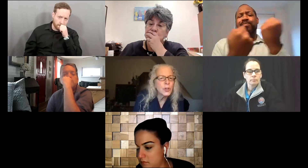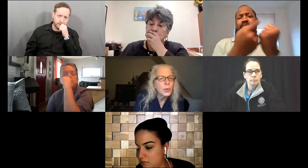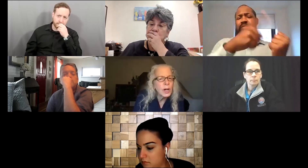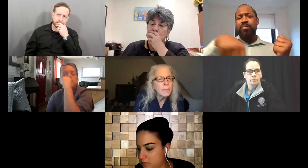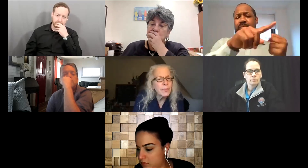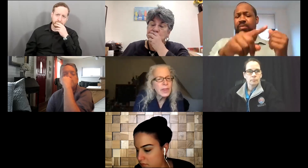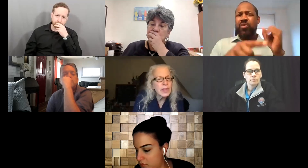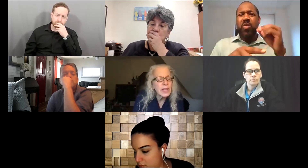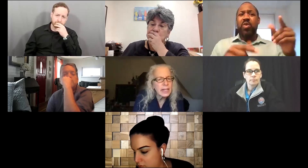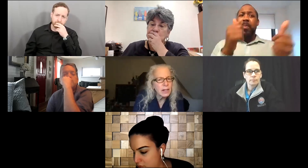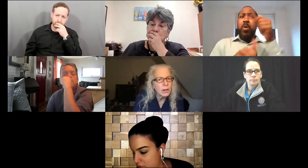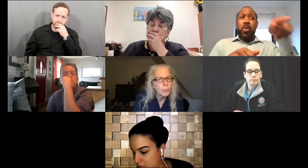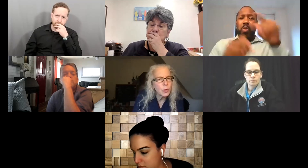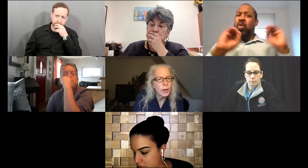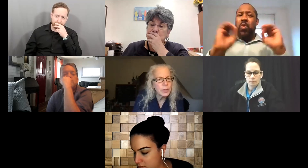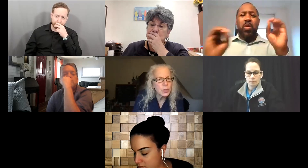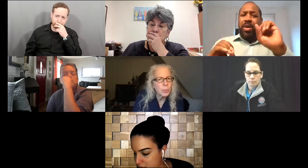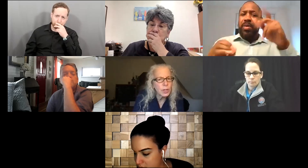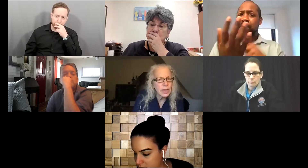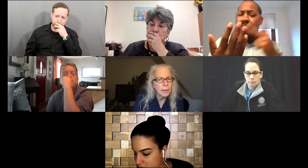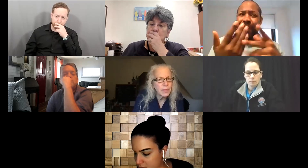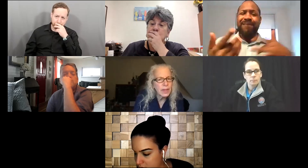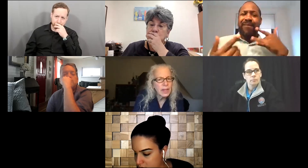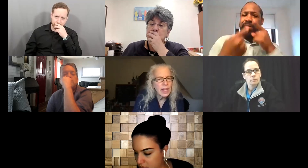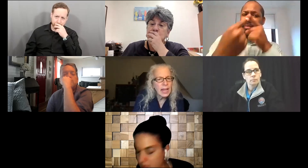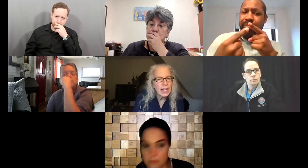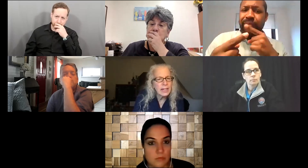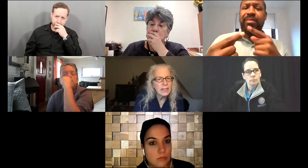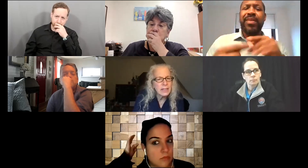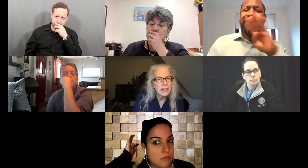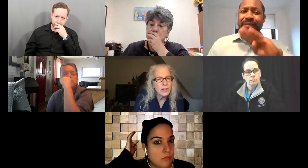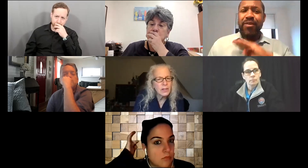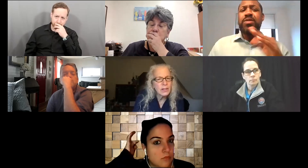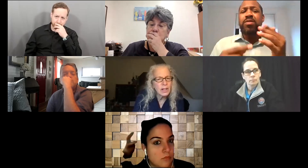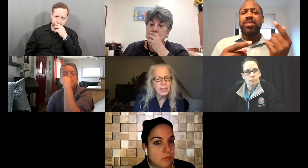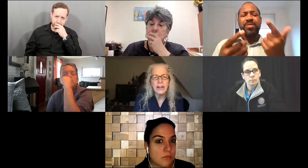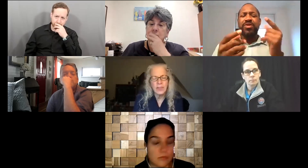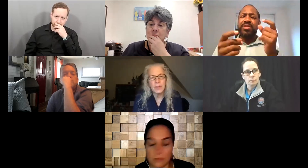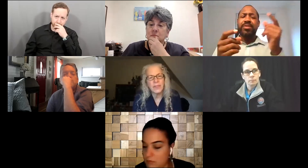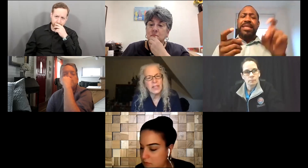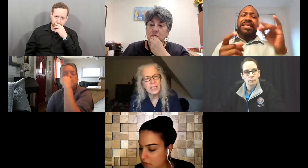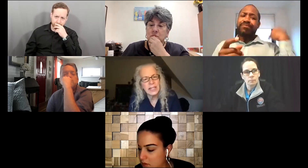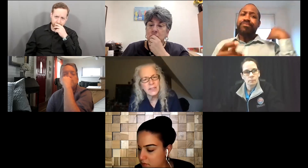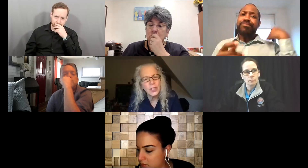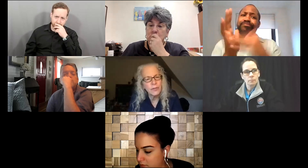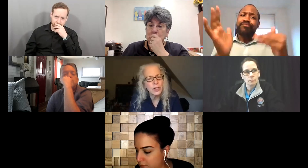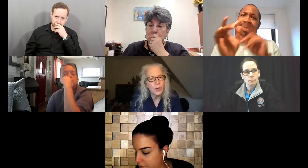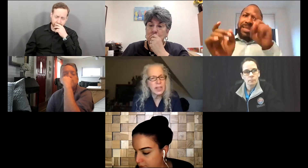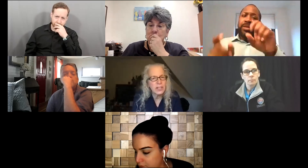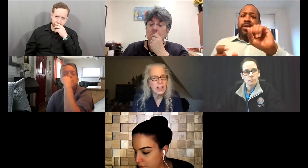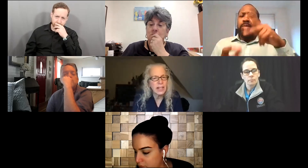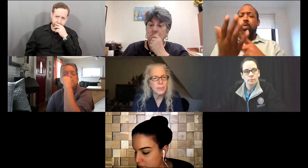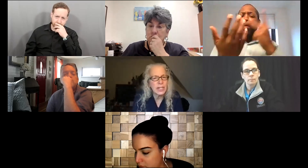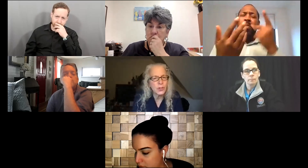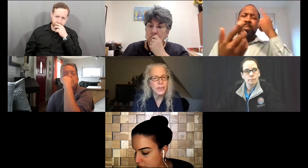did do like a program to support them. And a lot of them are feeling like they're very frustrated.